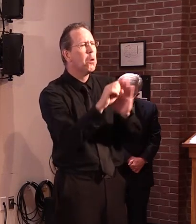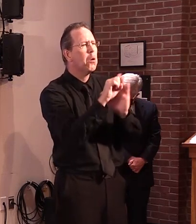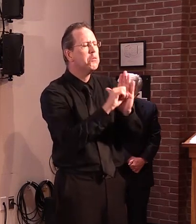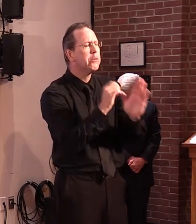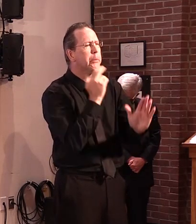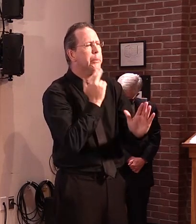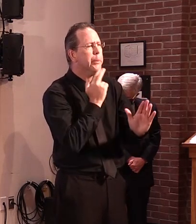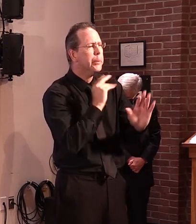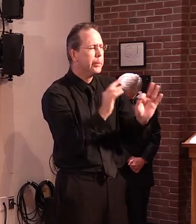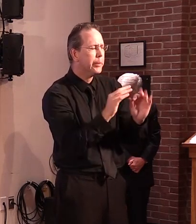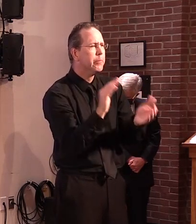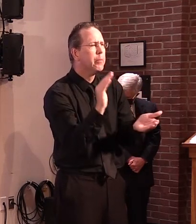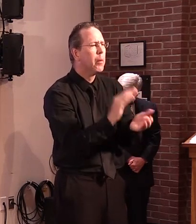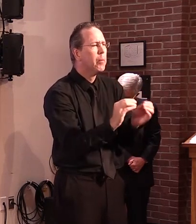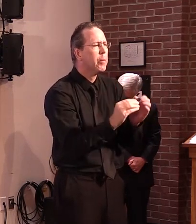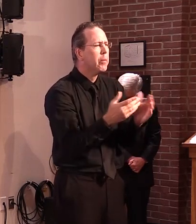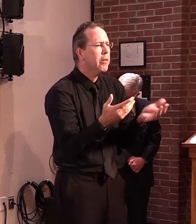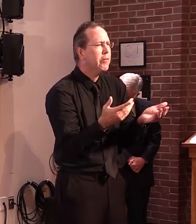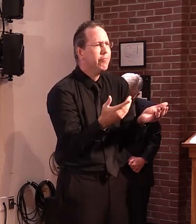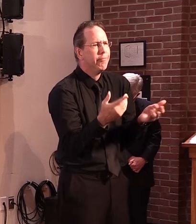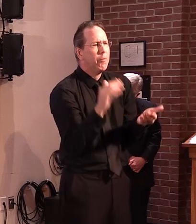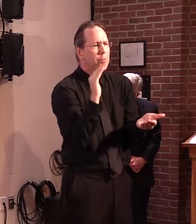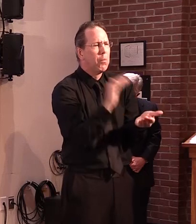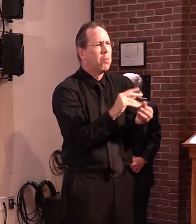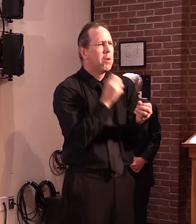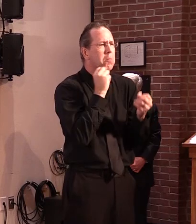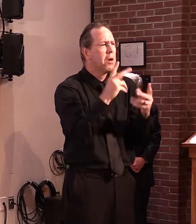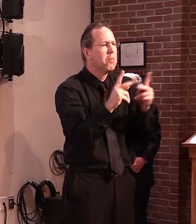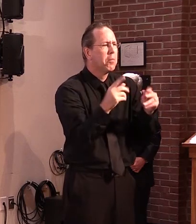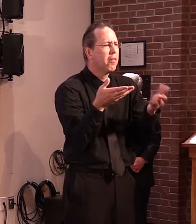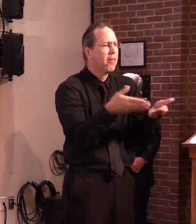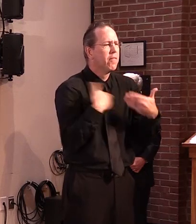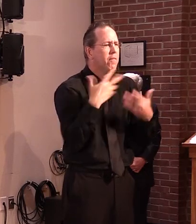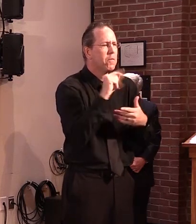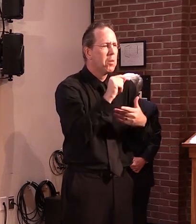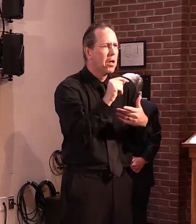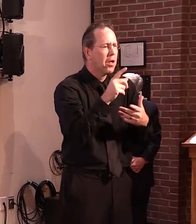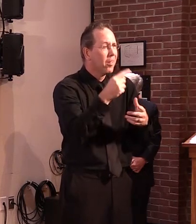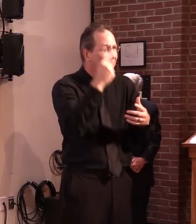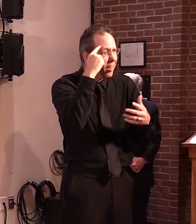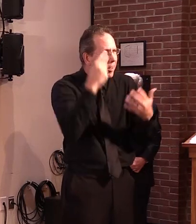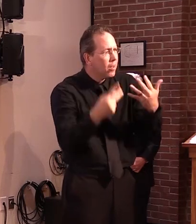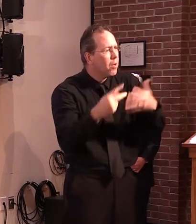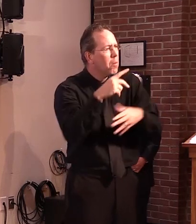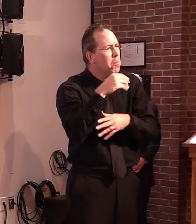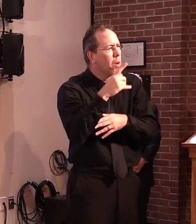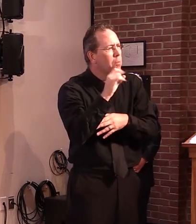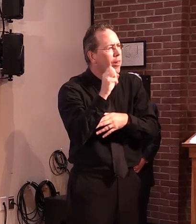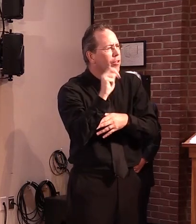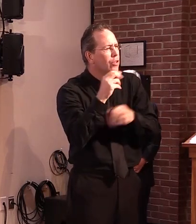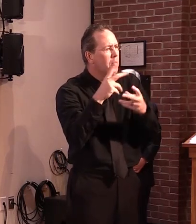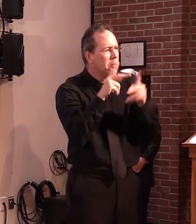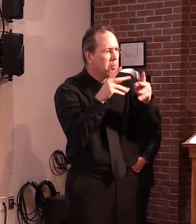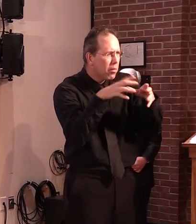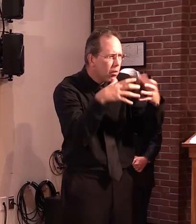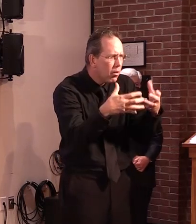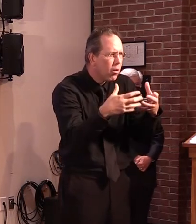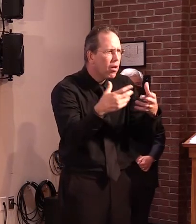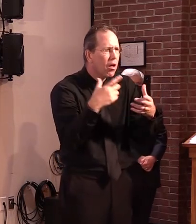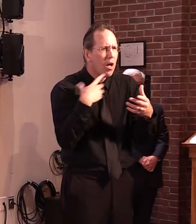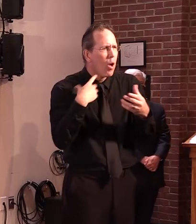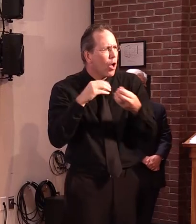population density as we do in infection rates. Are we an outlier, or is there no real correlation between the two?